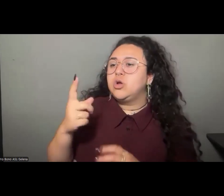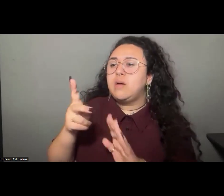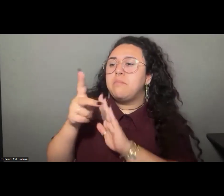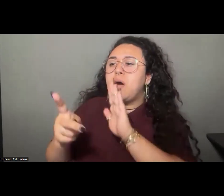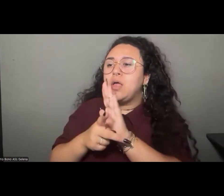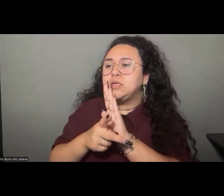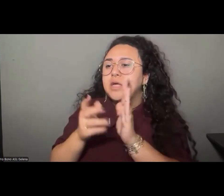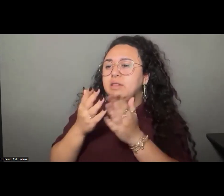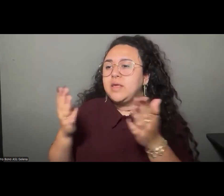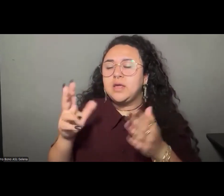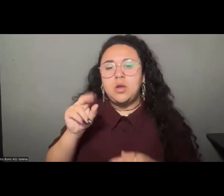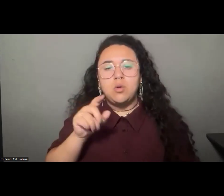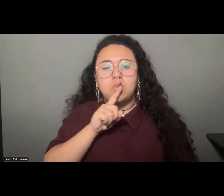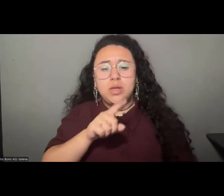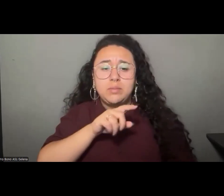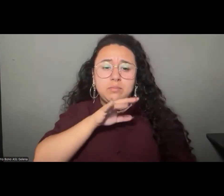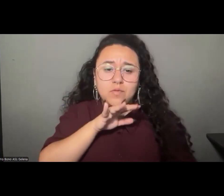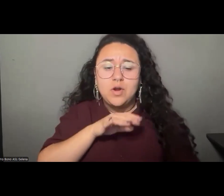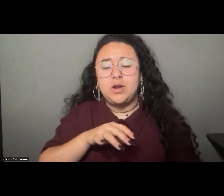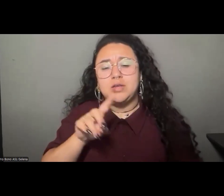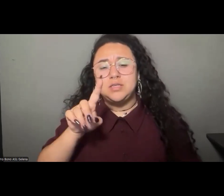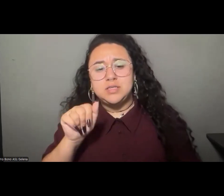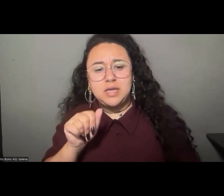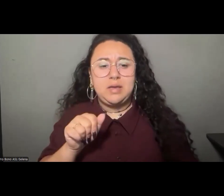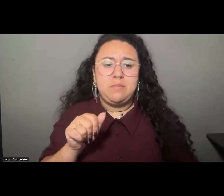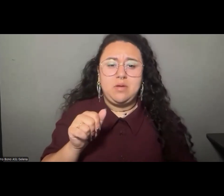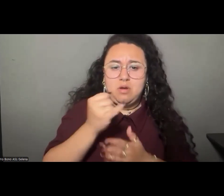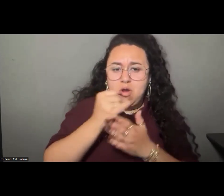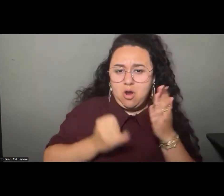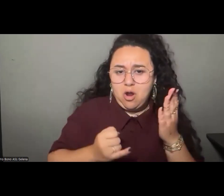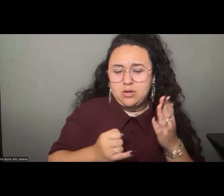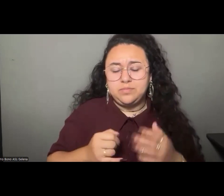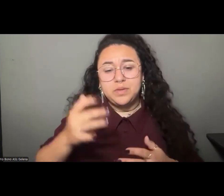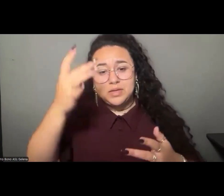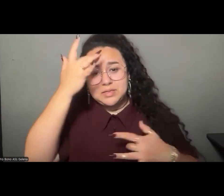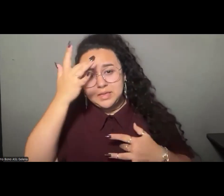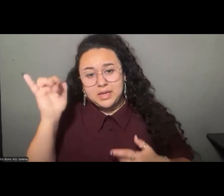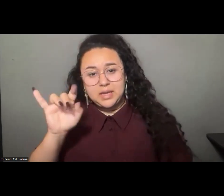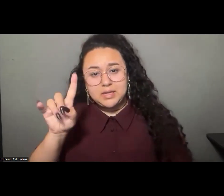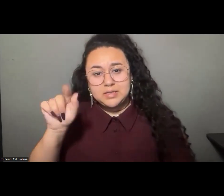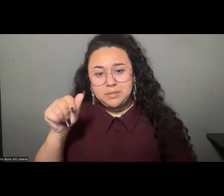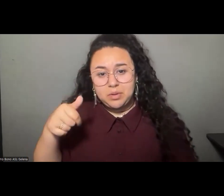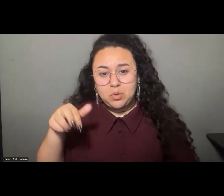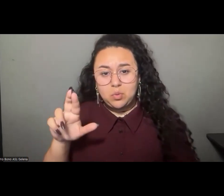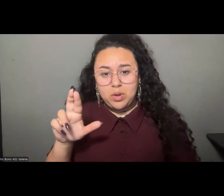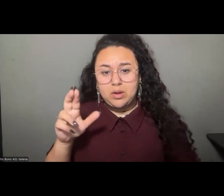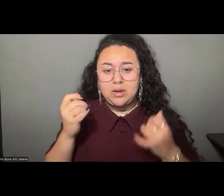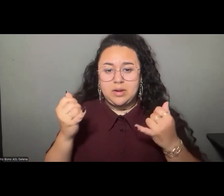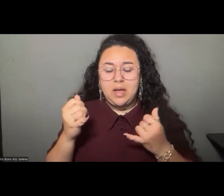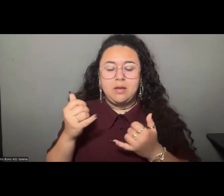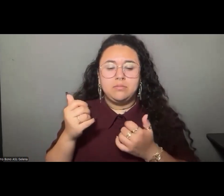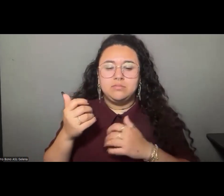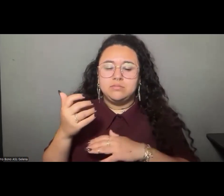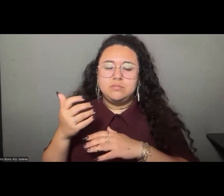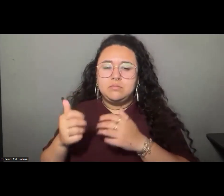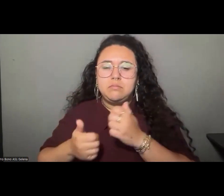disabled, cutie BIPOC art, right? Um, Sick and Disabled Queers, which is a now mostly defunct, but was really